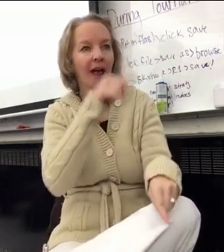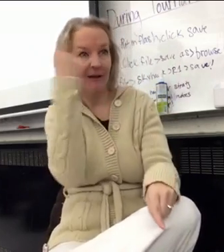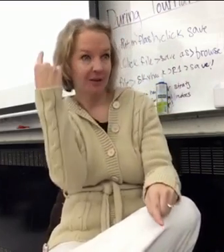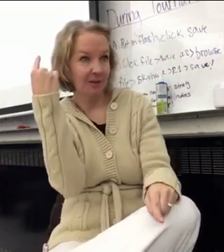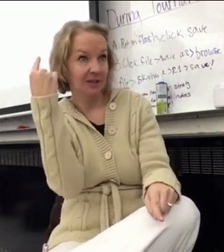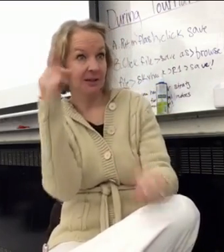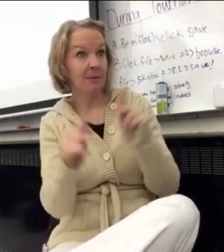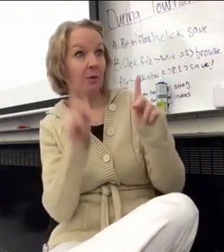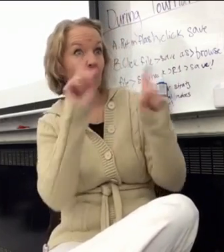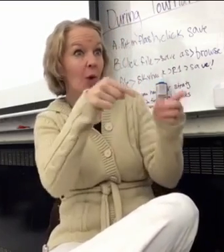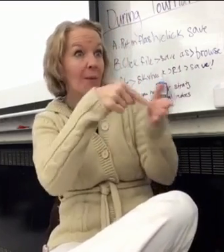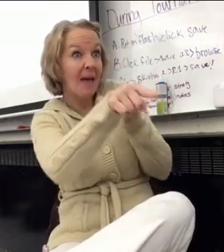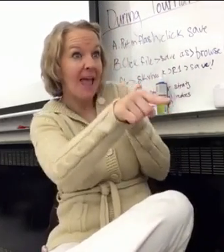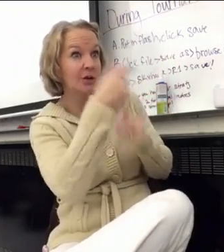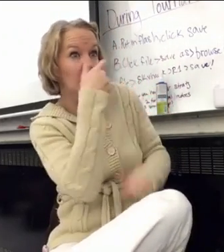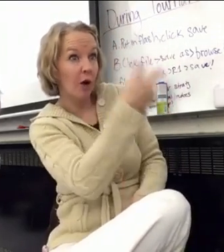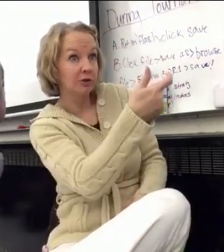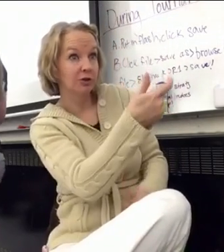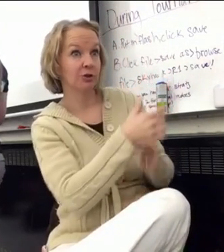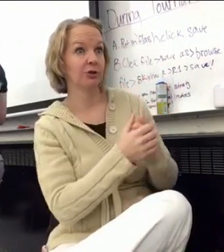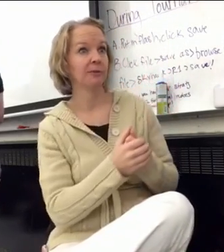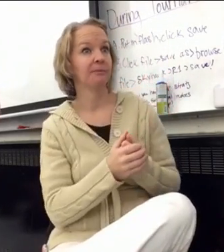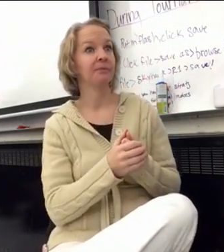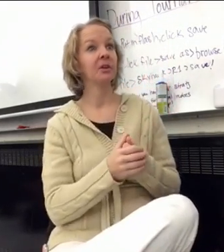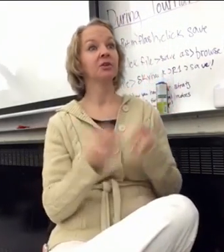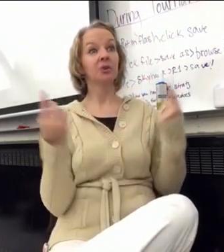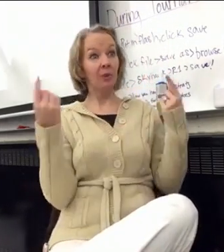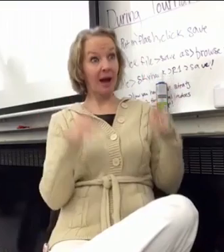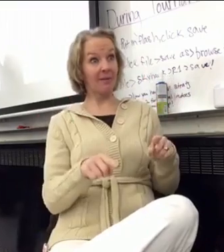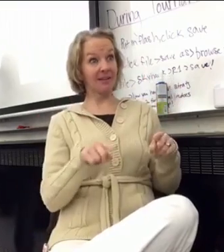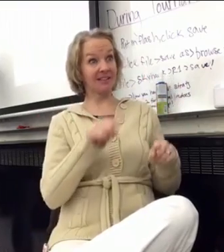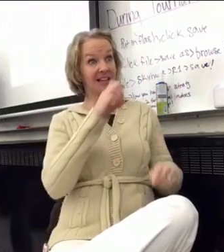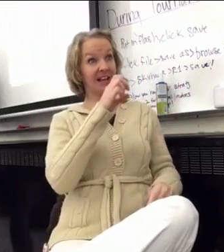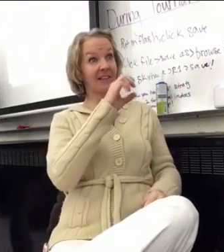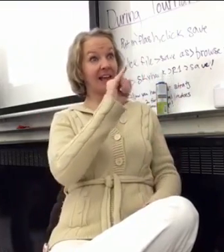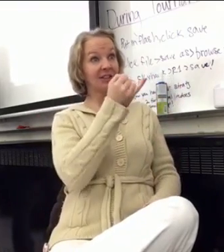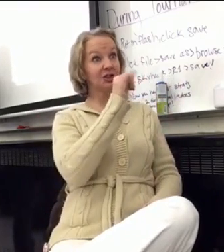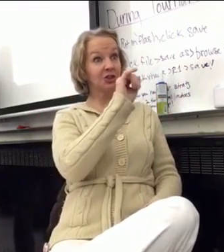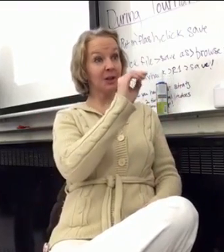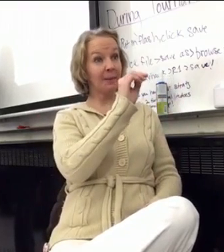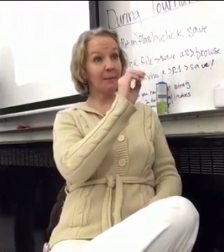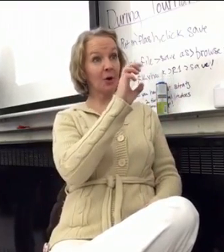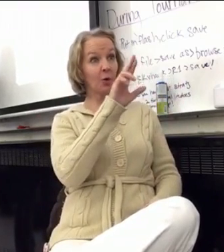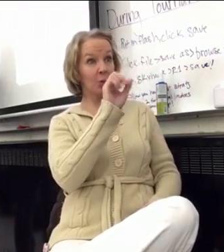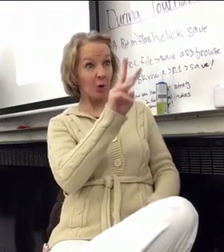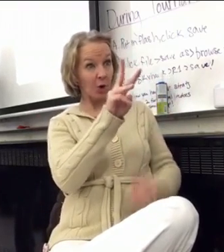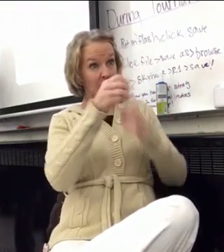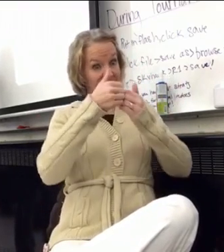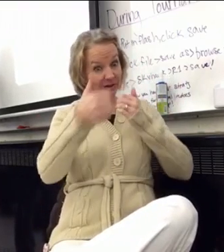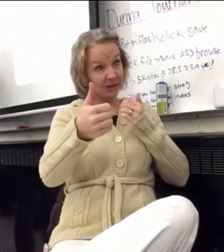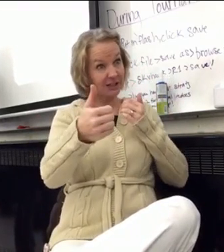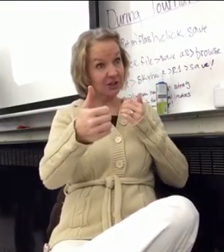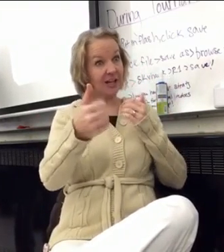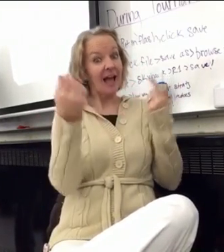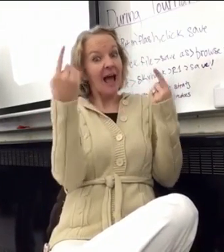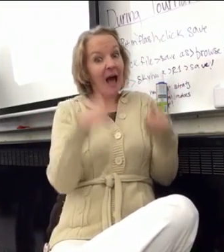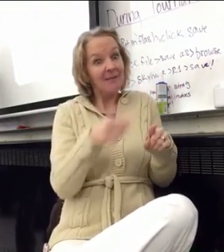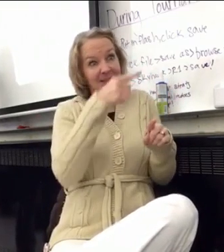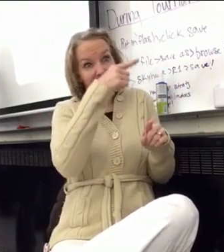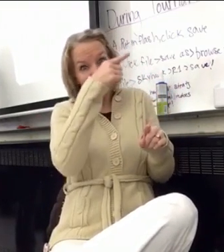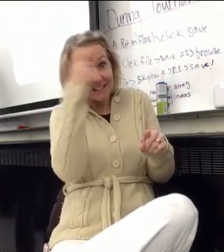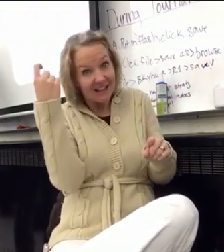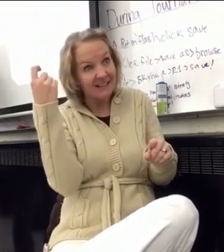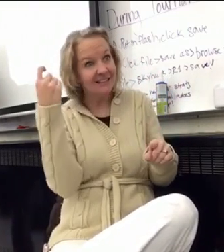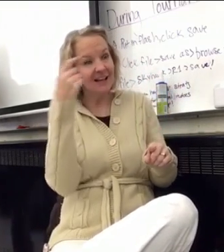and pay to see this show. Now what happens is that this Jim Crow segregation is going to be because of the black coats.